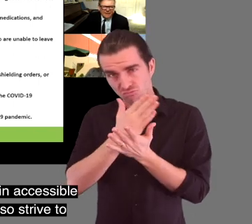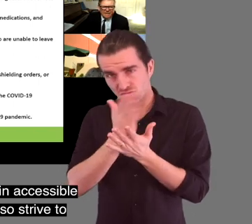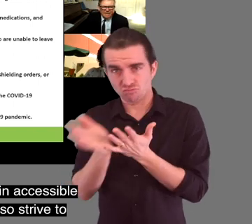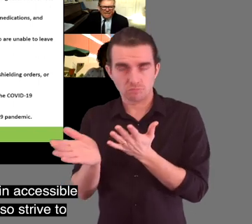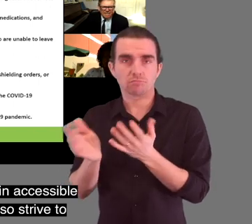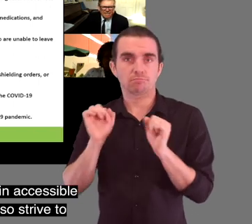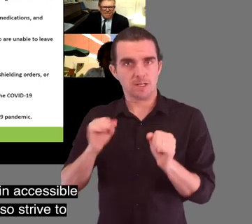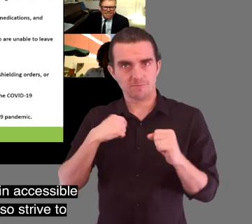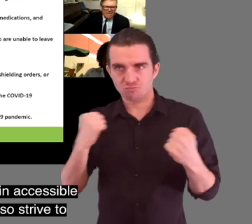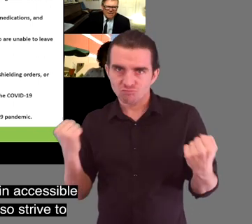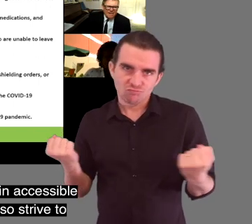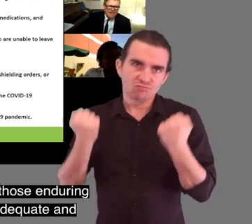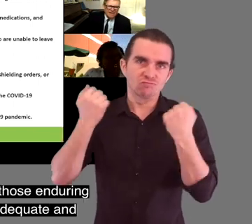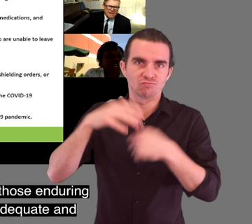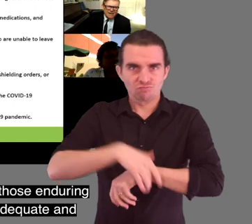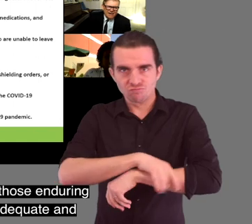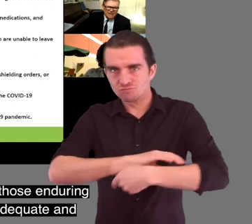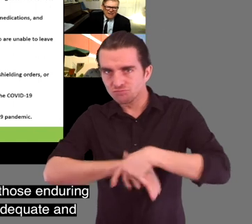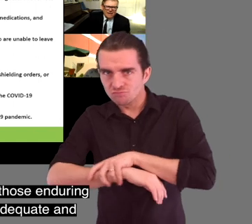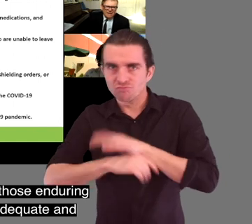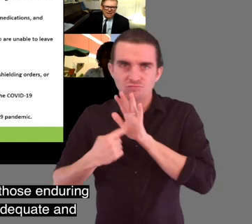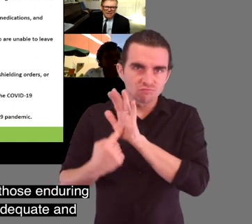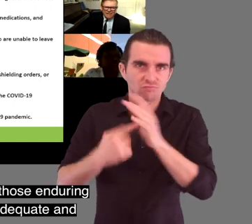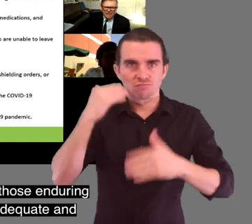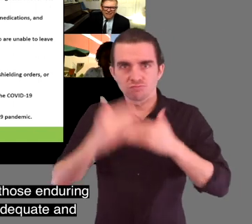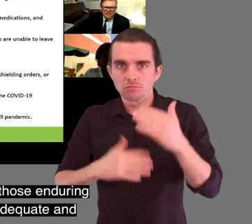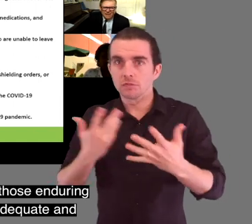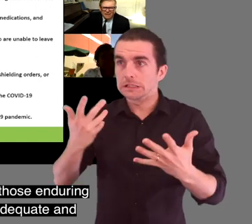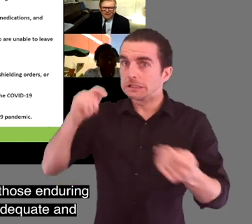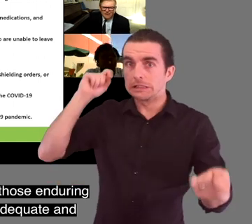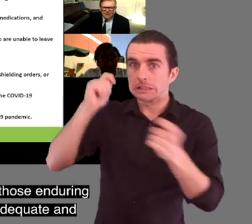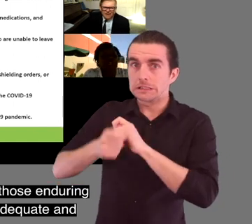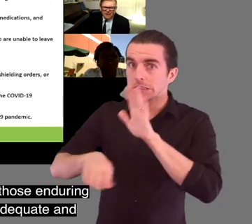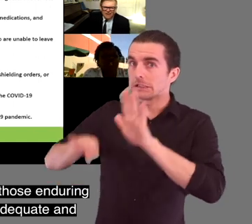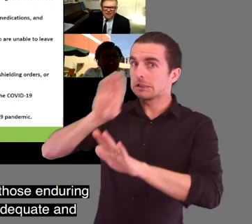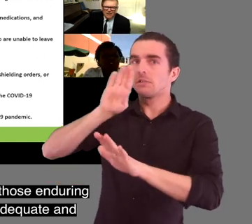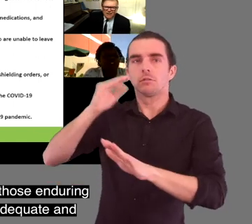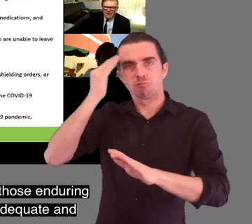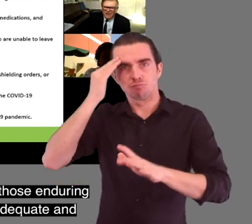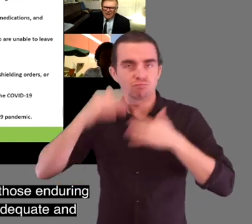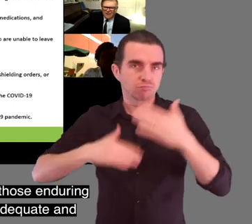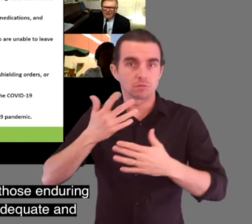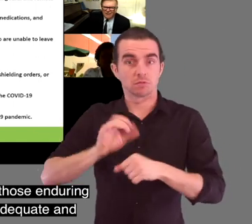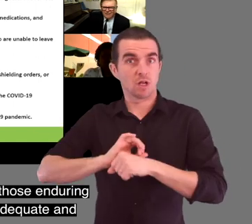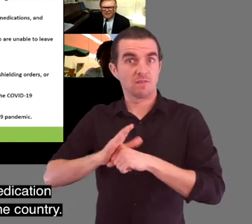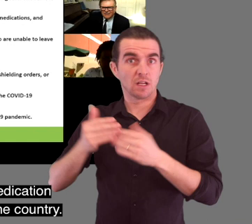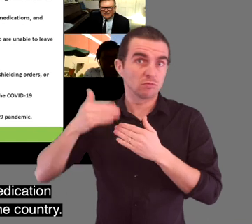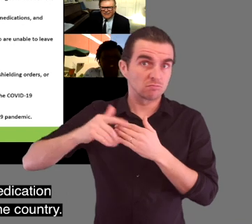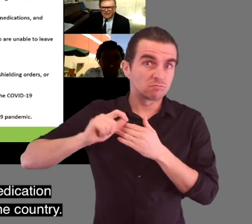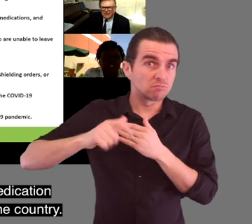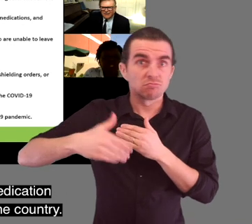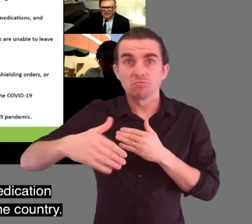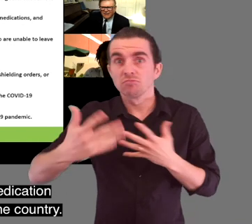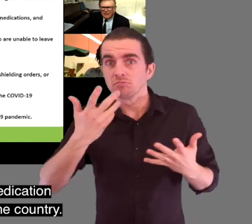should also strive to enact emergency measures to ensure even after the pandemic, adequate and